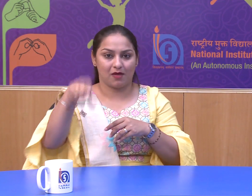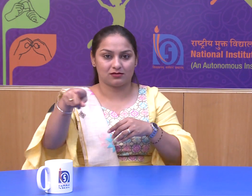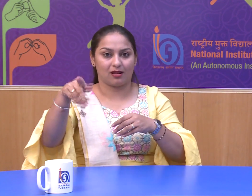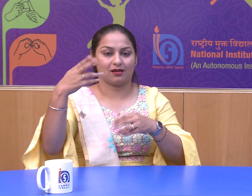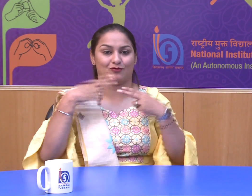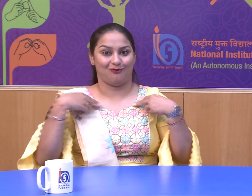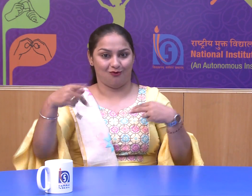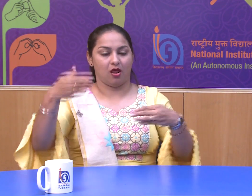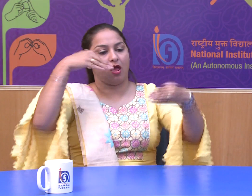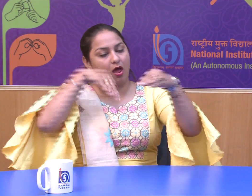and Rashtrakutas.